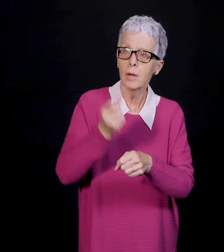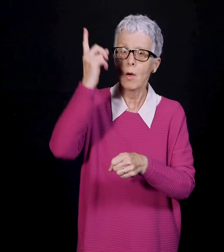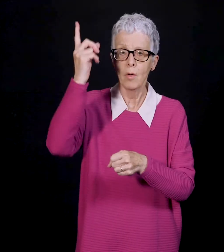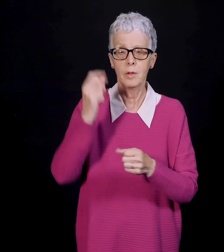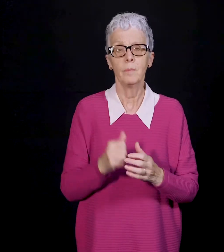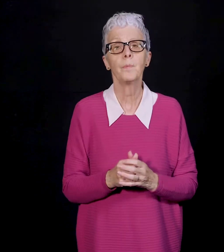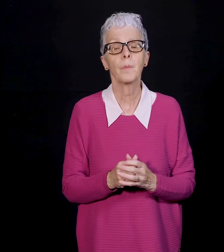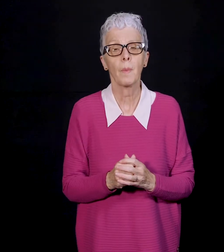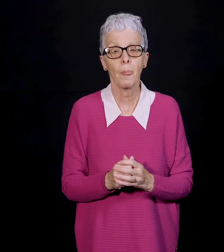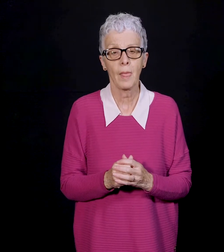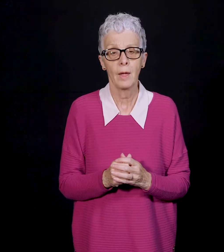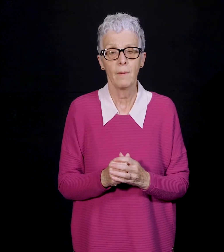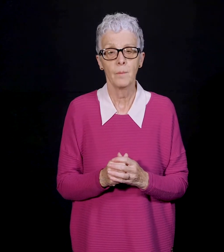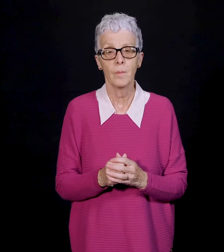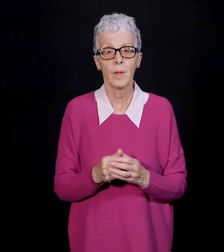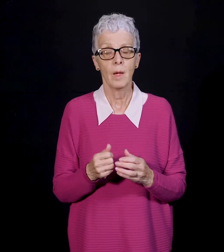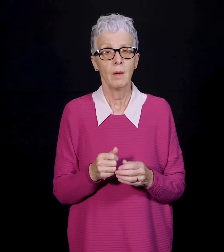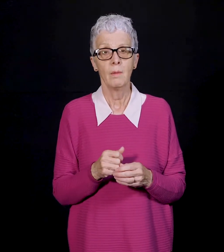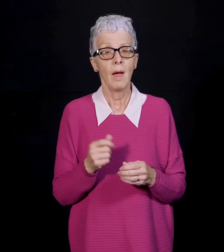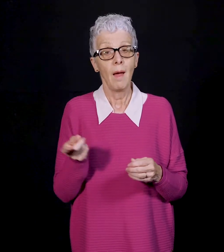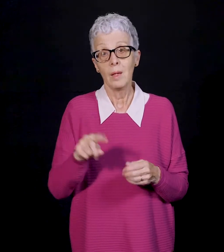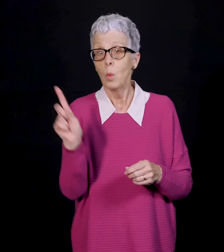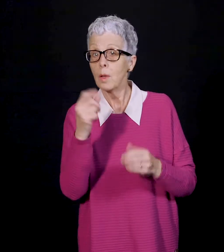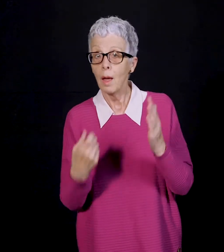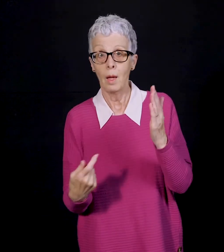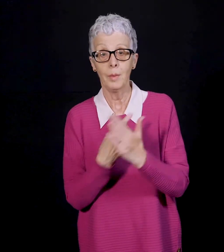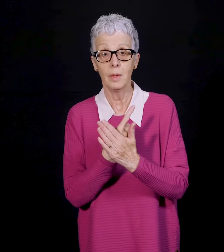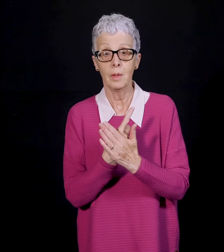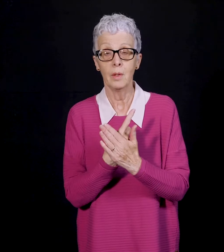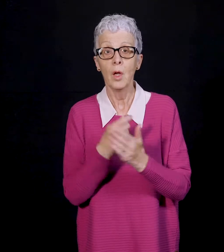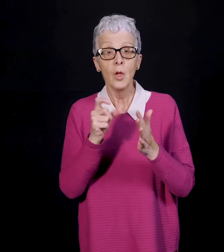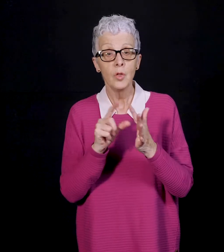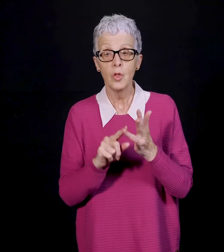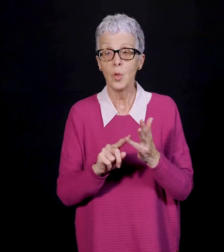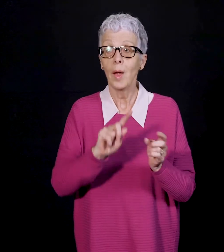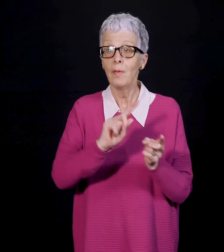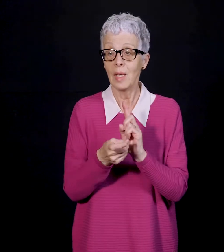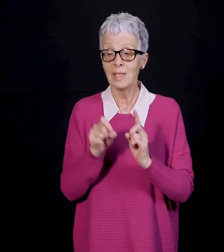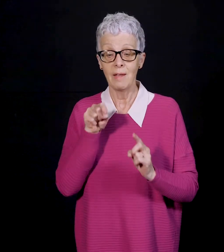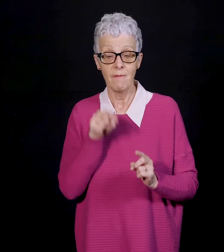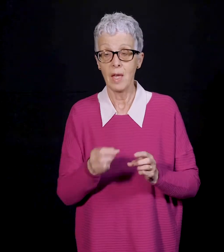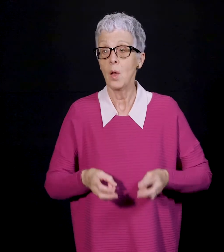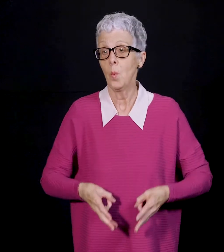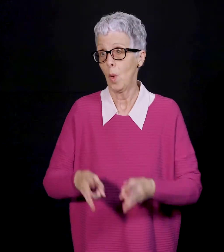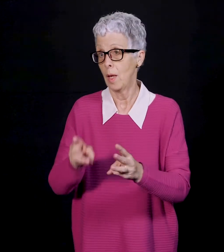presumptuous, they were rebellious. They were doing things on their terms, not on